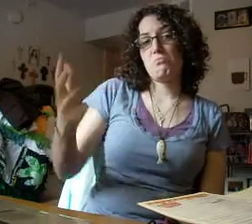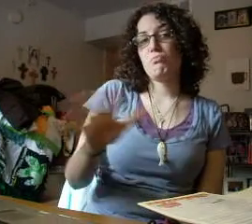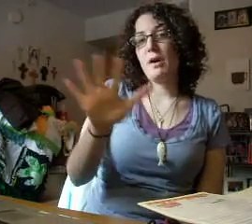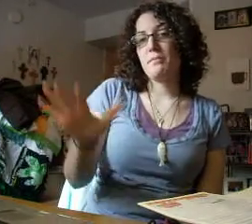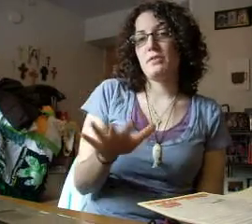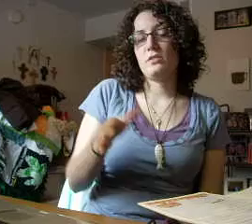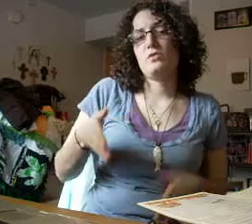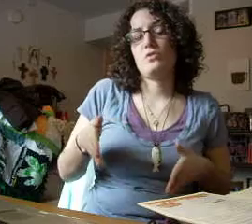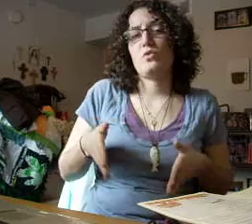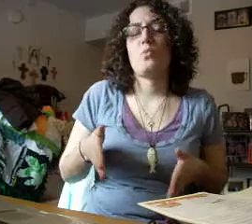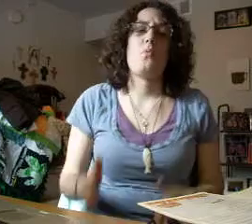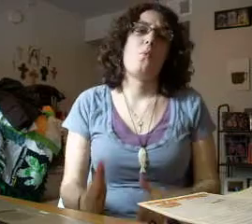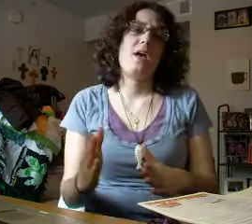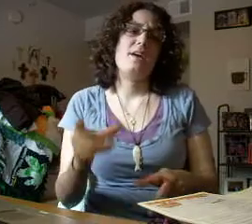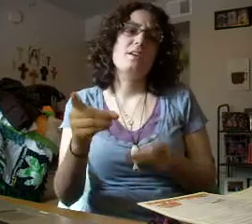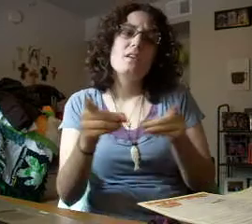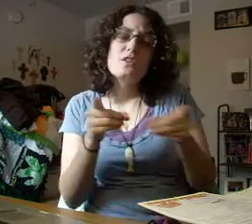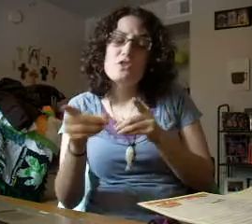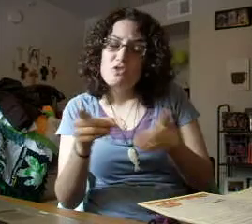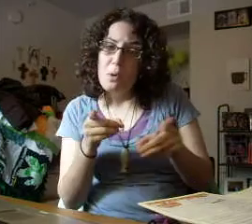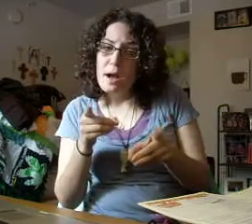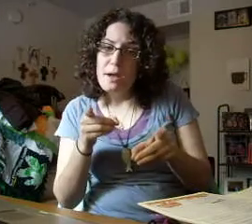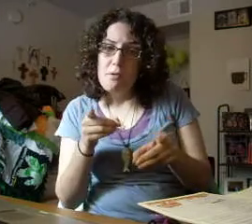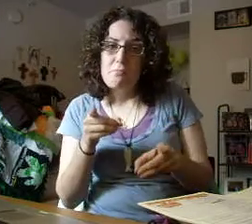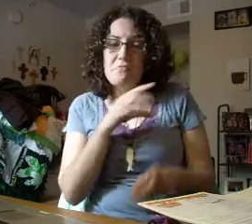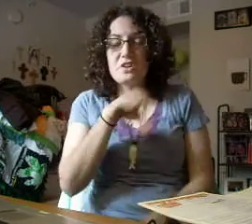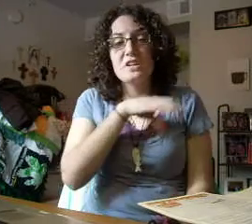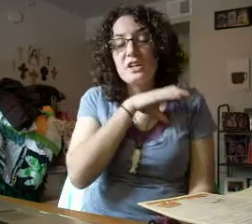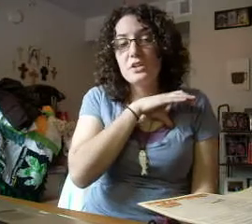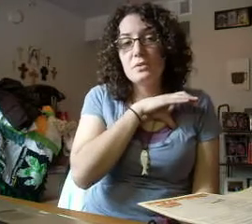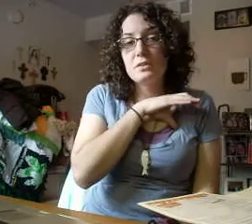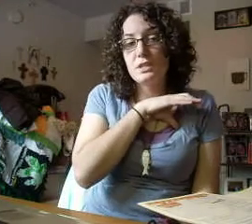it, its characteristics, and